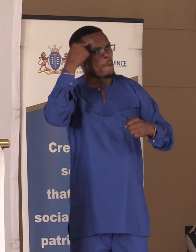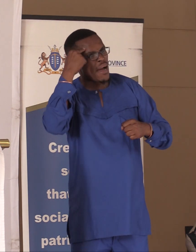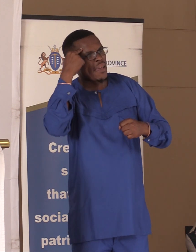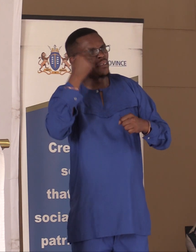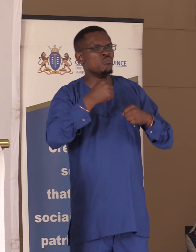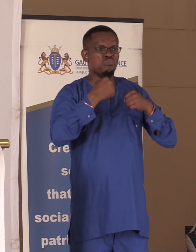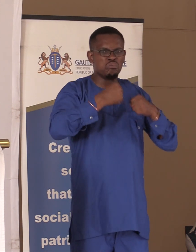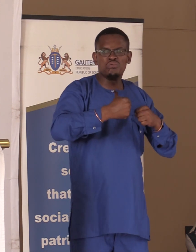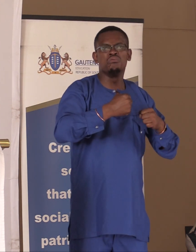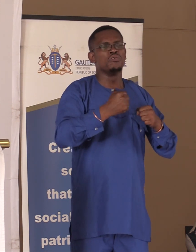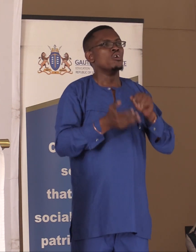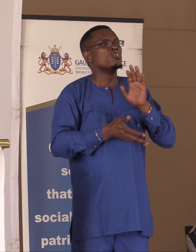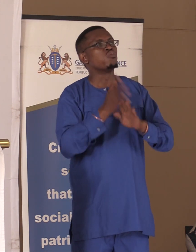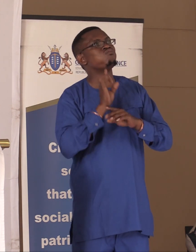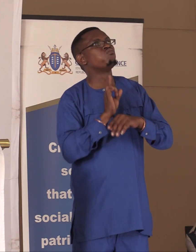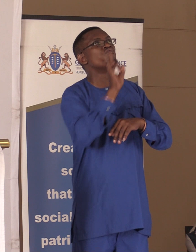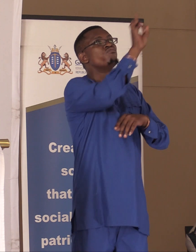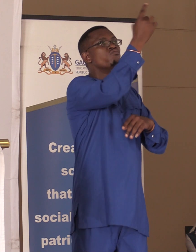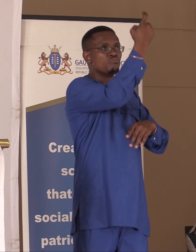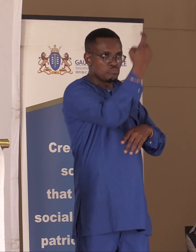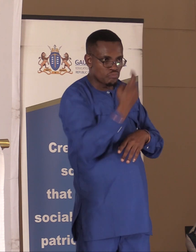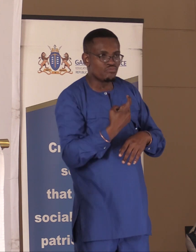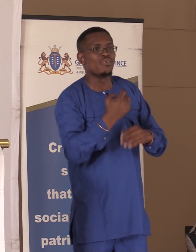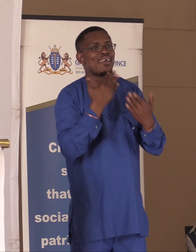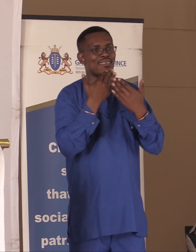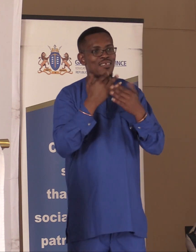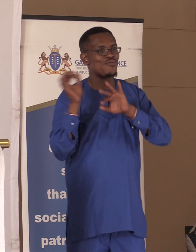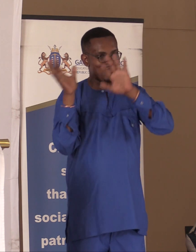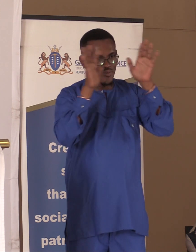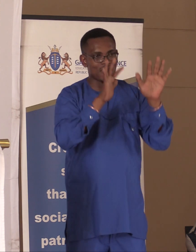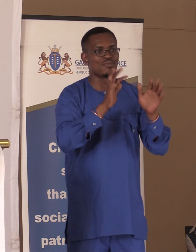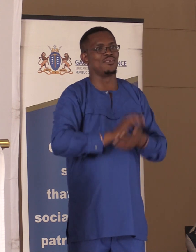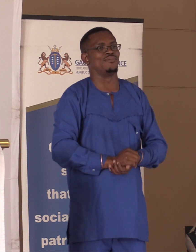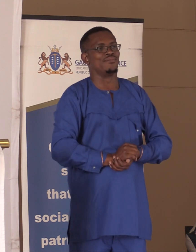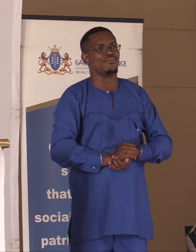more tenacious. She went for it and she succeeded. And thank you very much and congratulations.